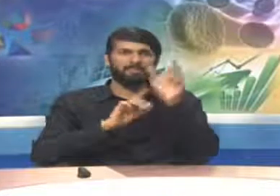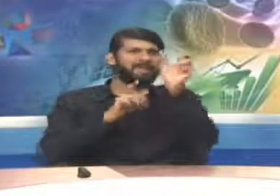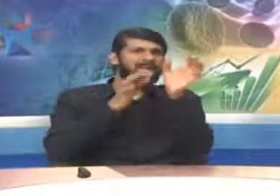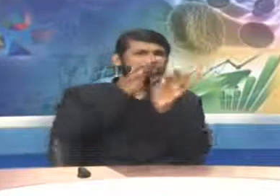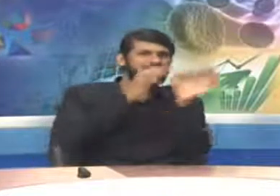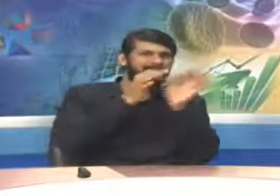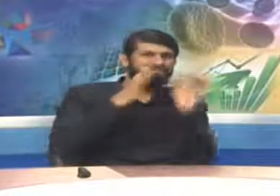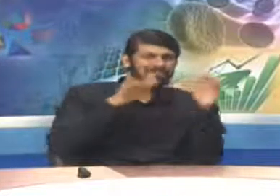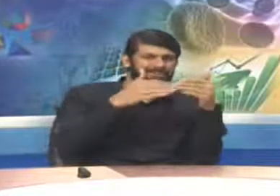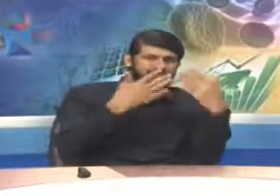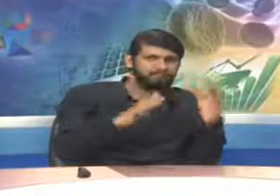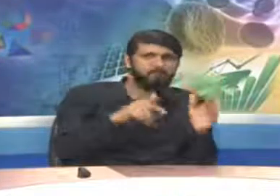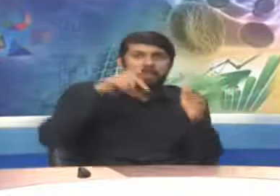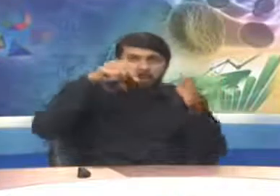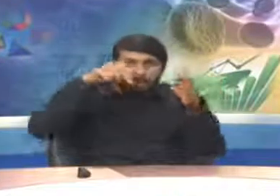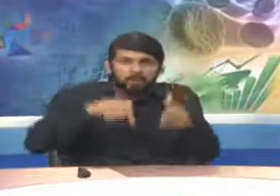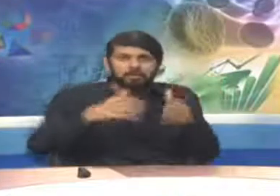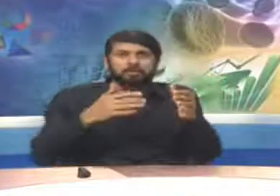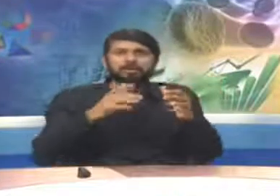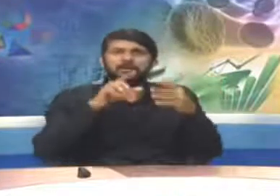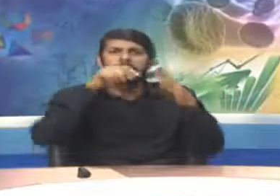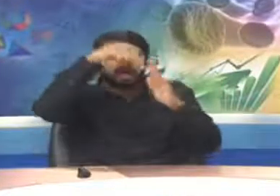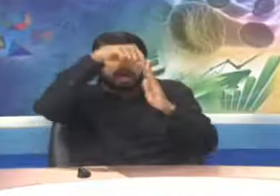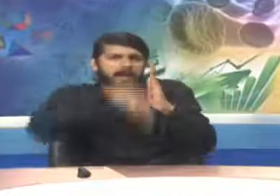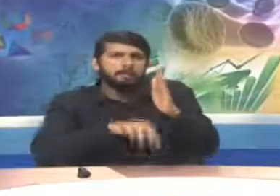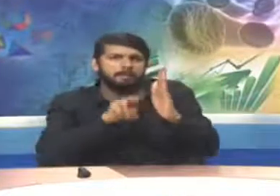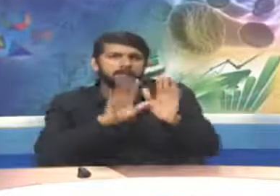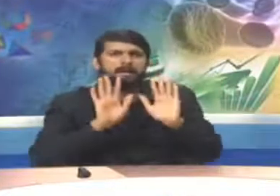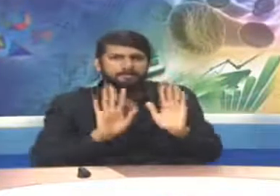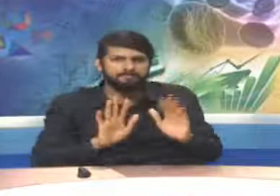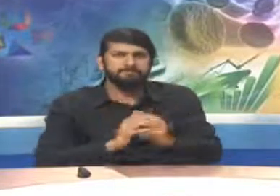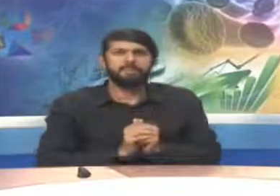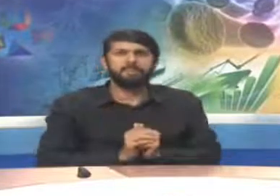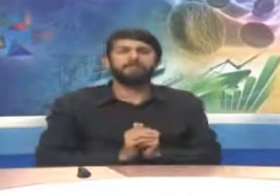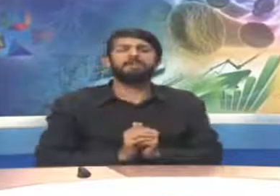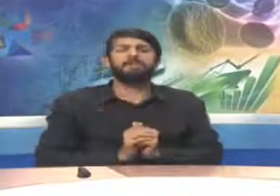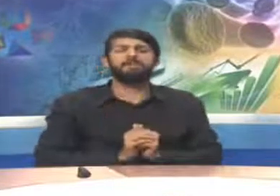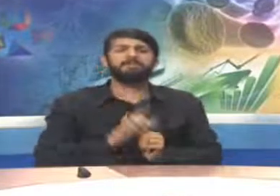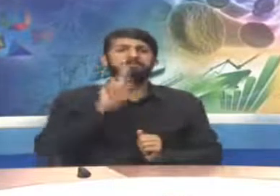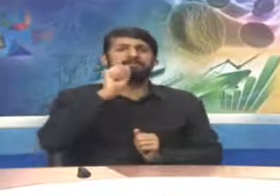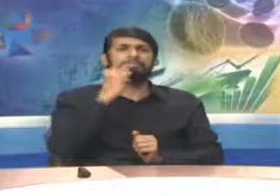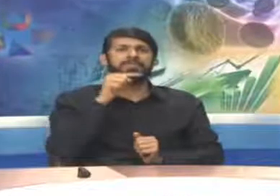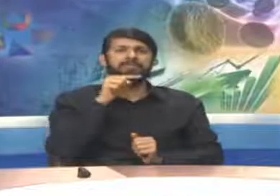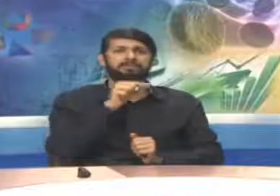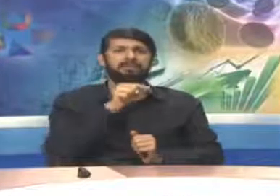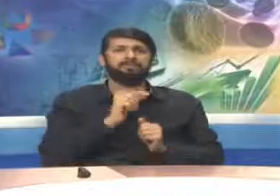Now, learn features of liberalism. The first